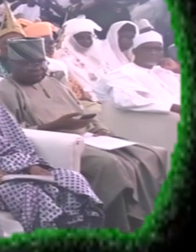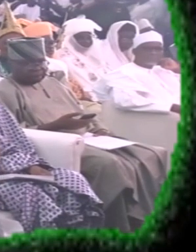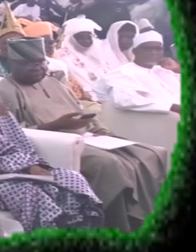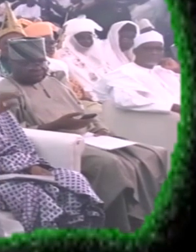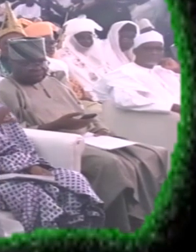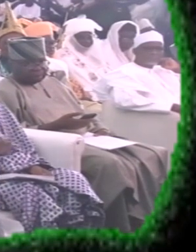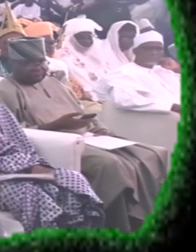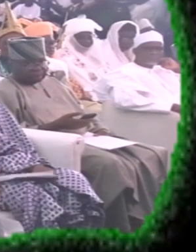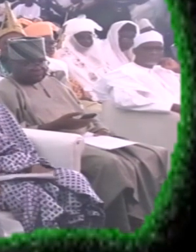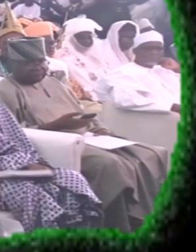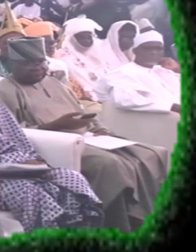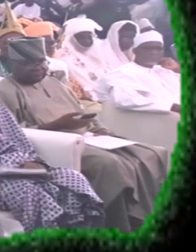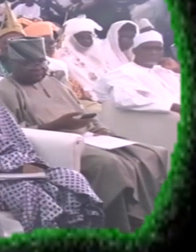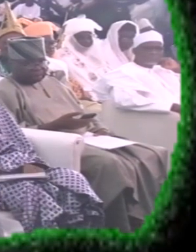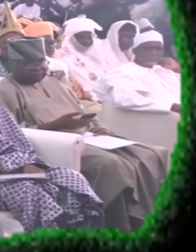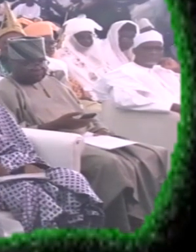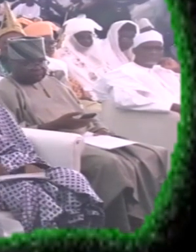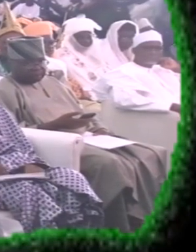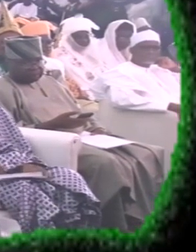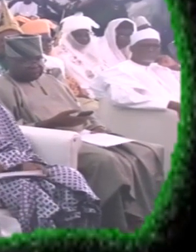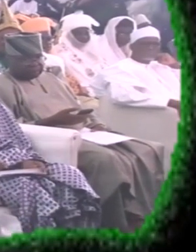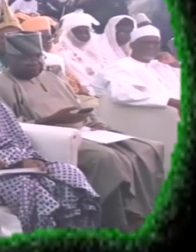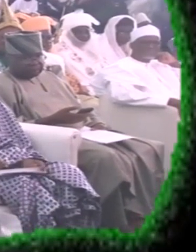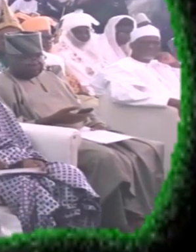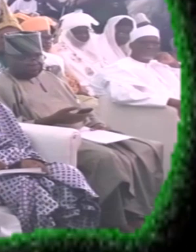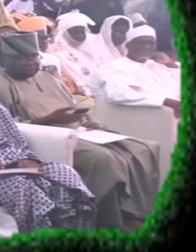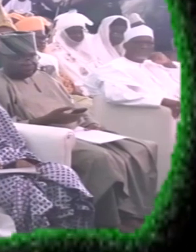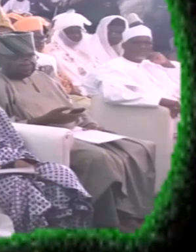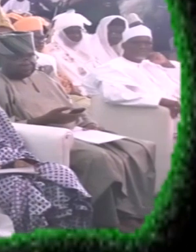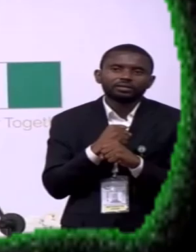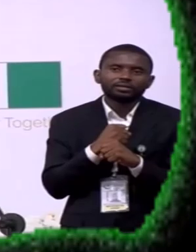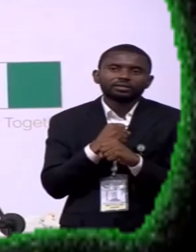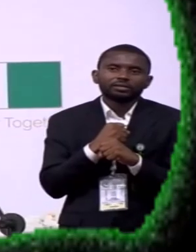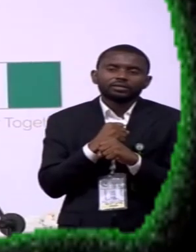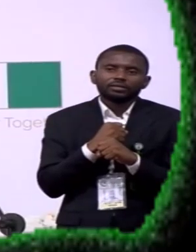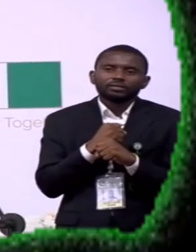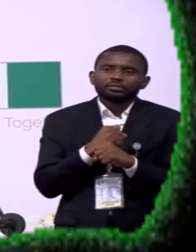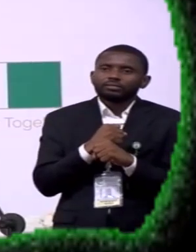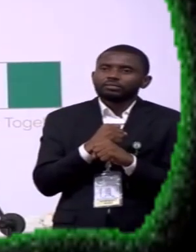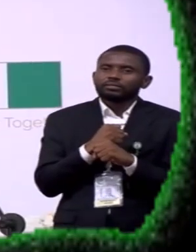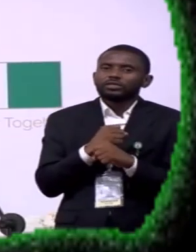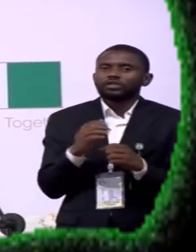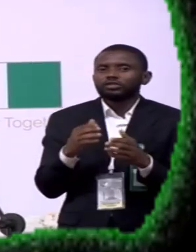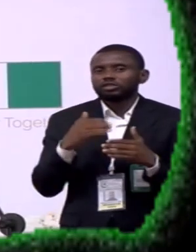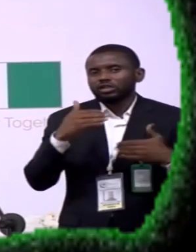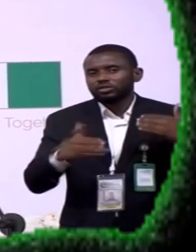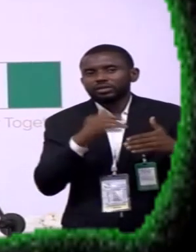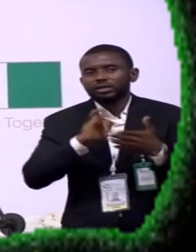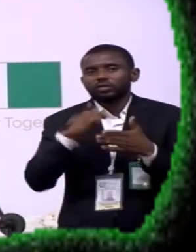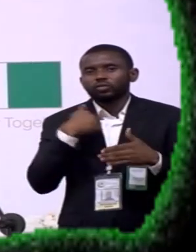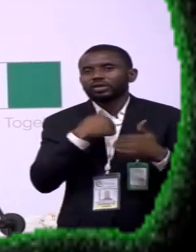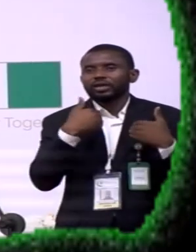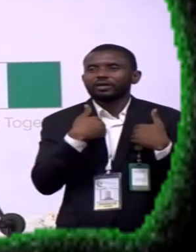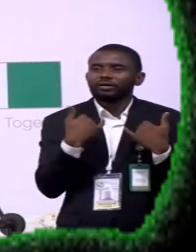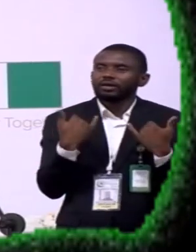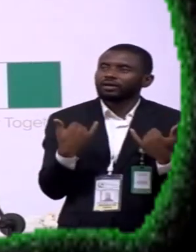for 40 solid years, the organization that he is heading now generated only 55 billion naira